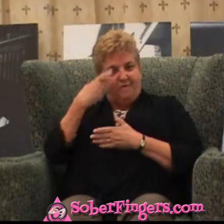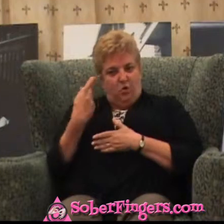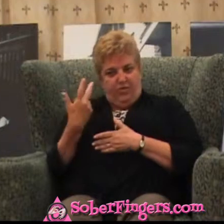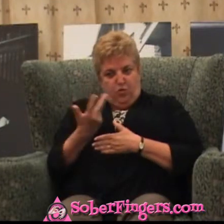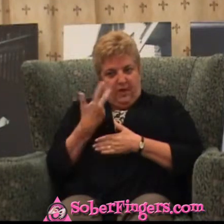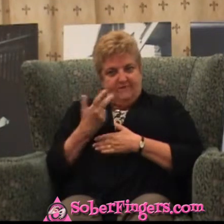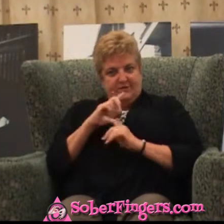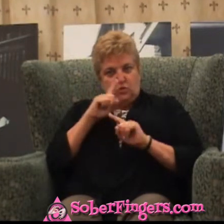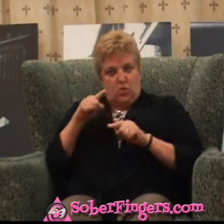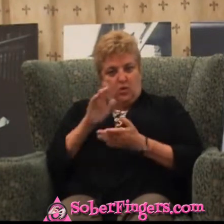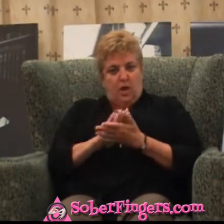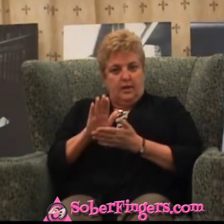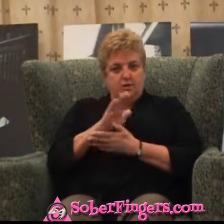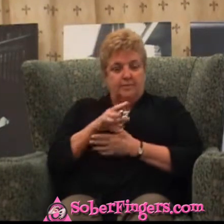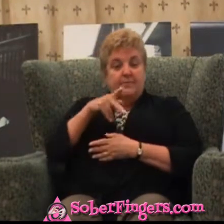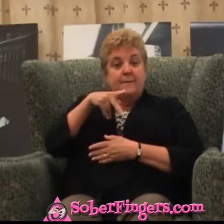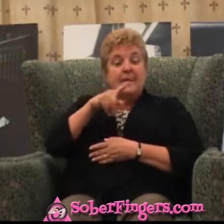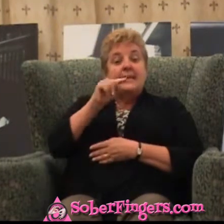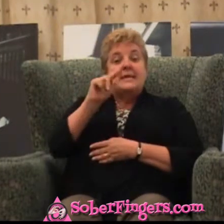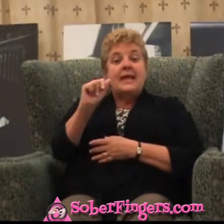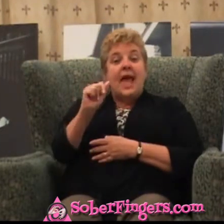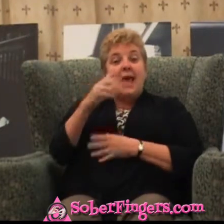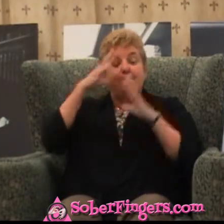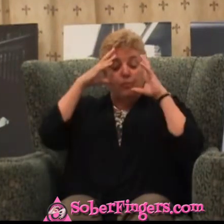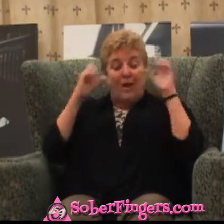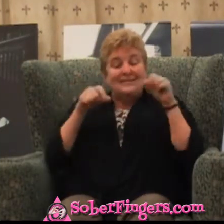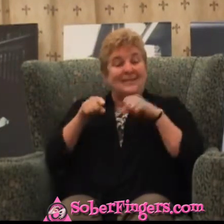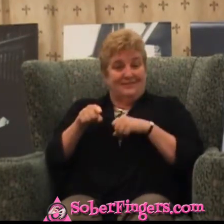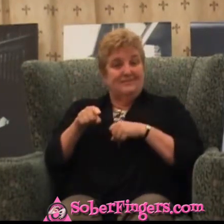PTA president, all of those things.